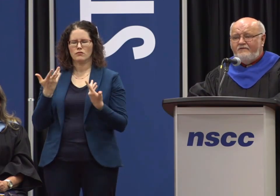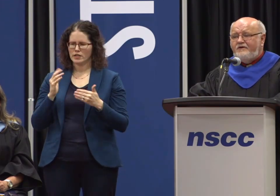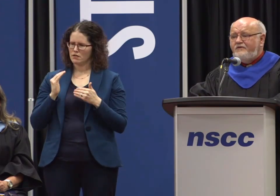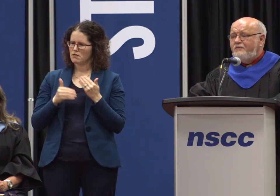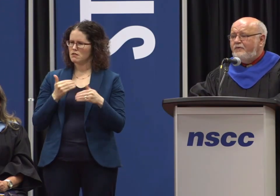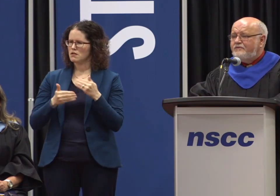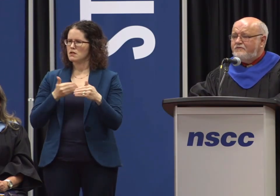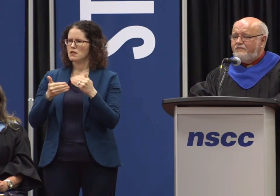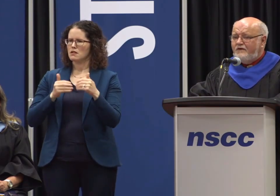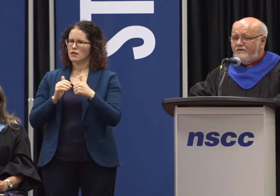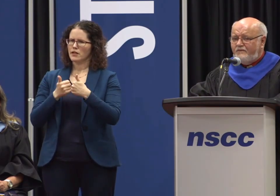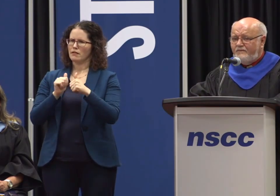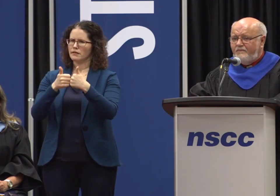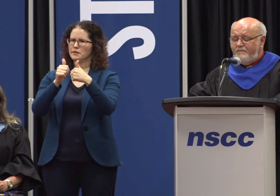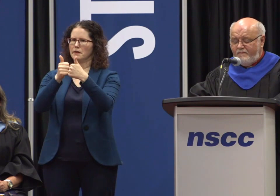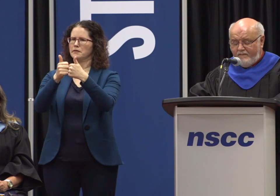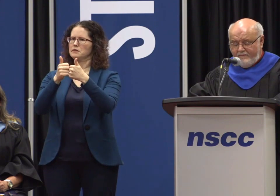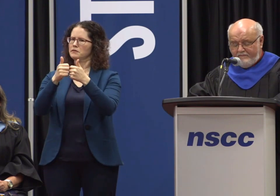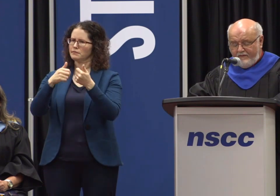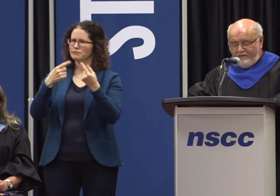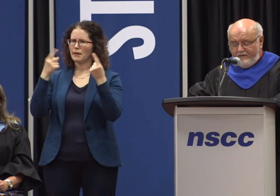challenges and that you persevered.